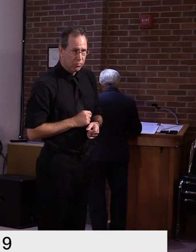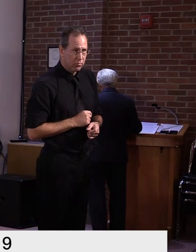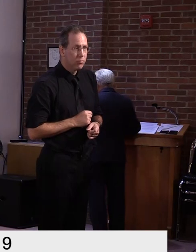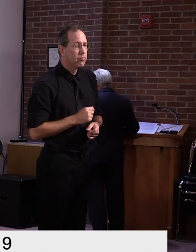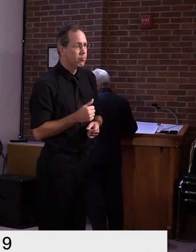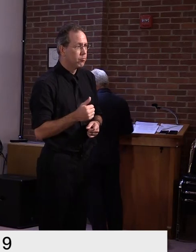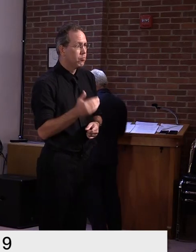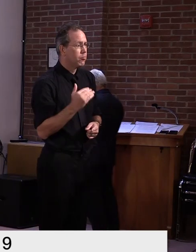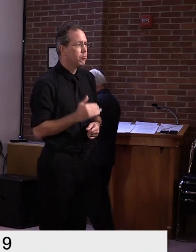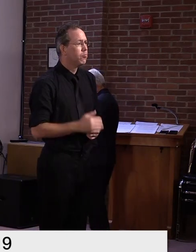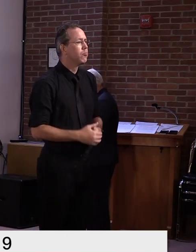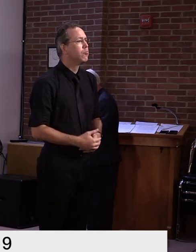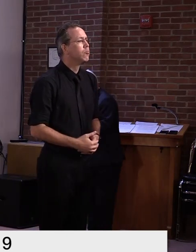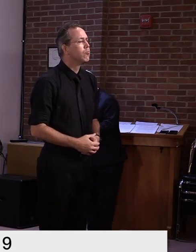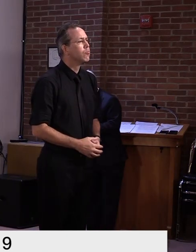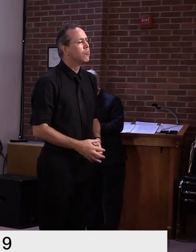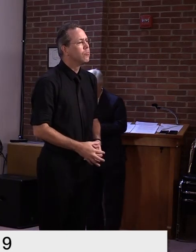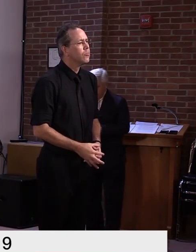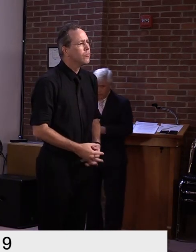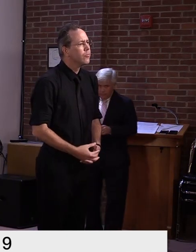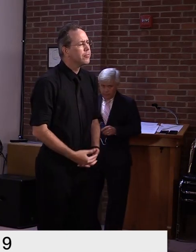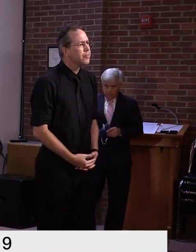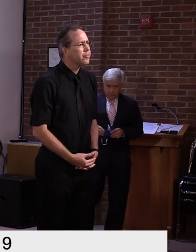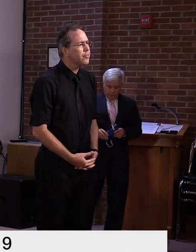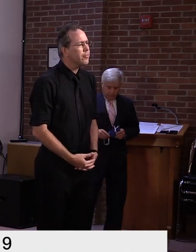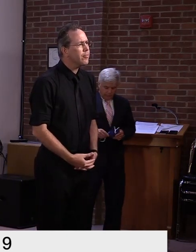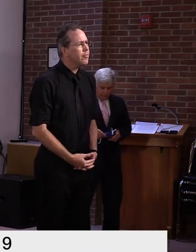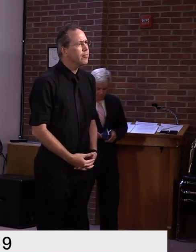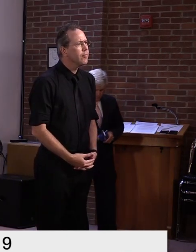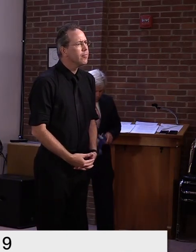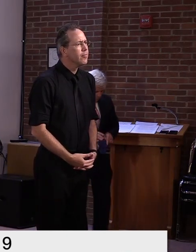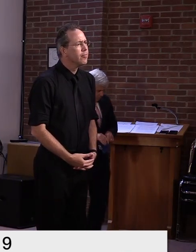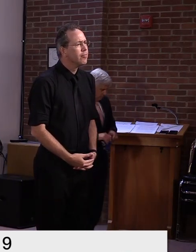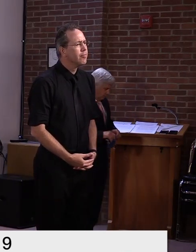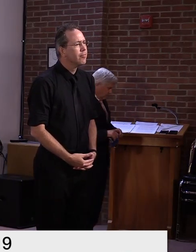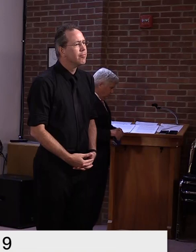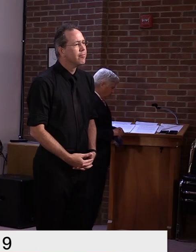thank you. All set, Aaron? Hi. Greg, the county. Yes, okay. Thanks, Aaron. Greg, the county courier.